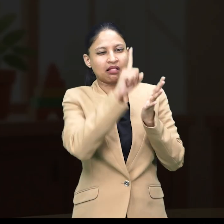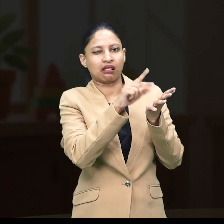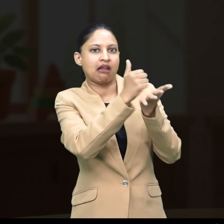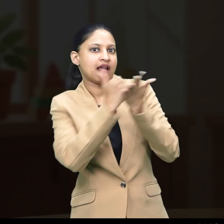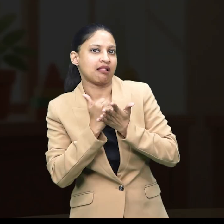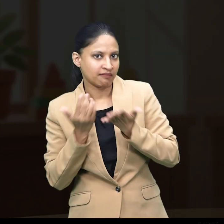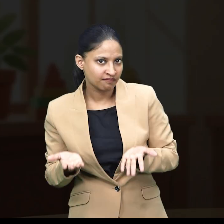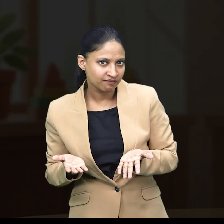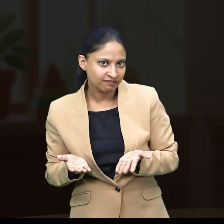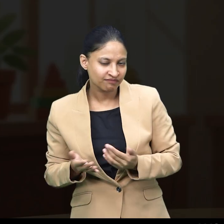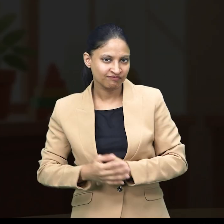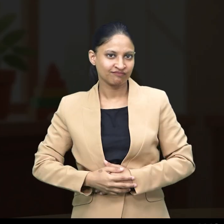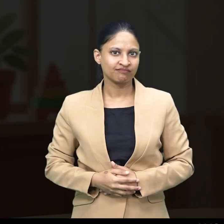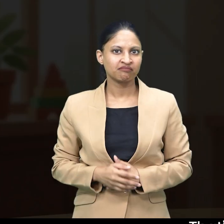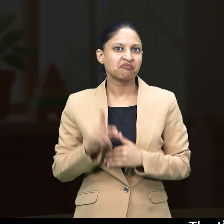help.